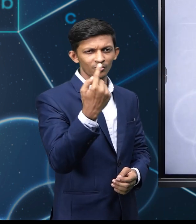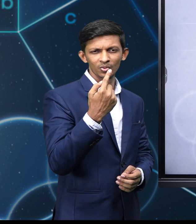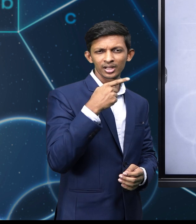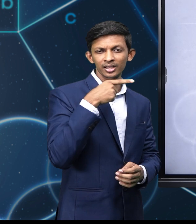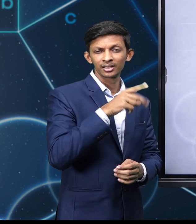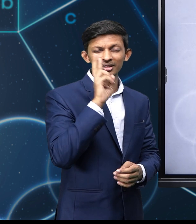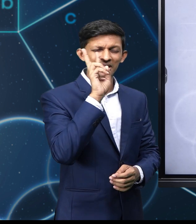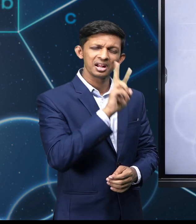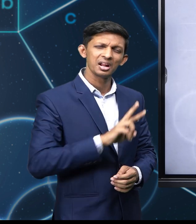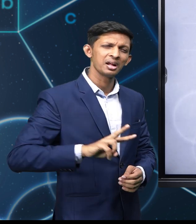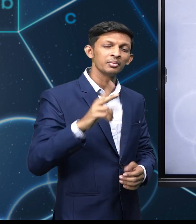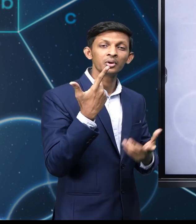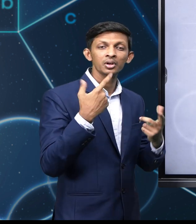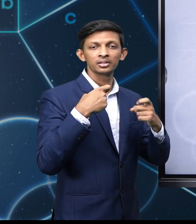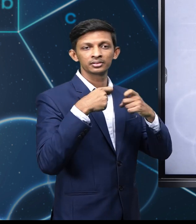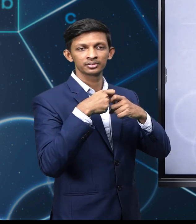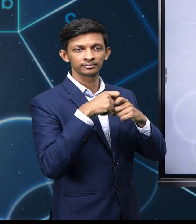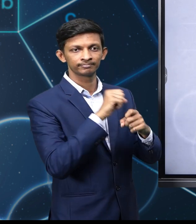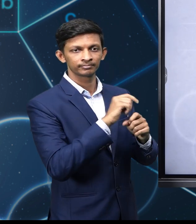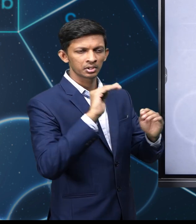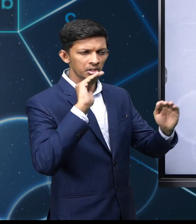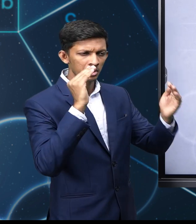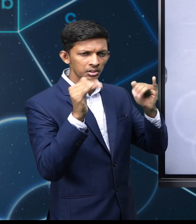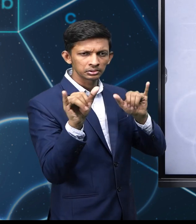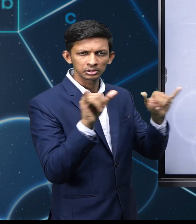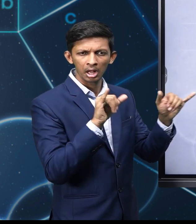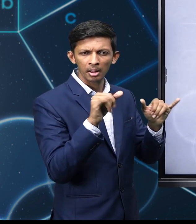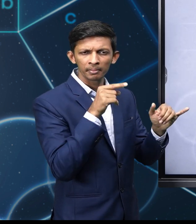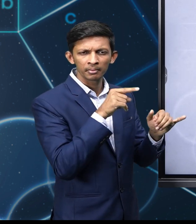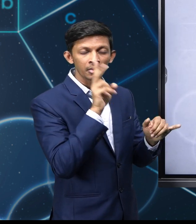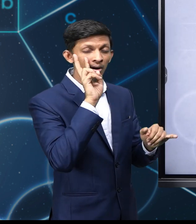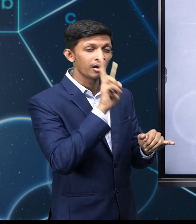Consider each of the values of x and the corresponding value of y.